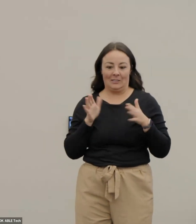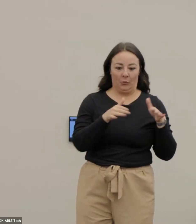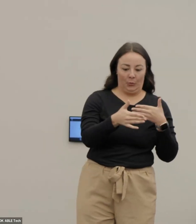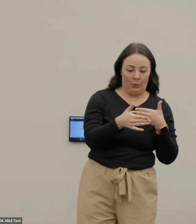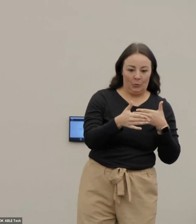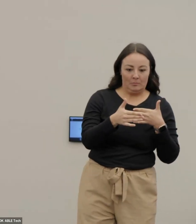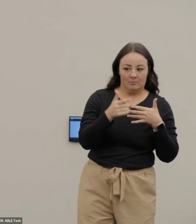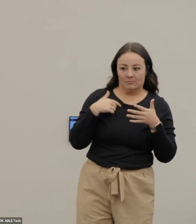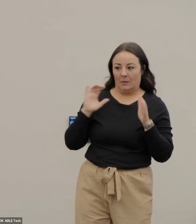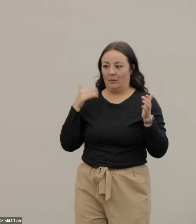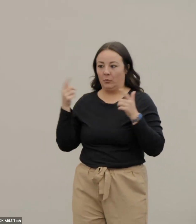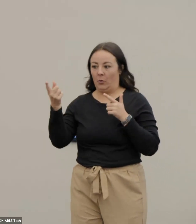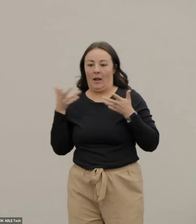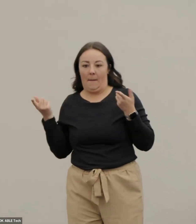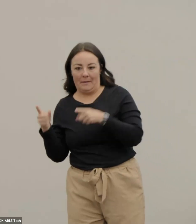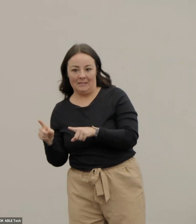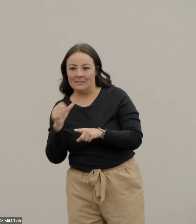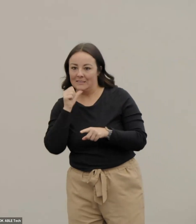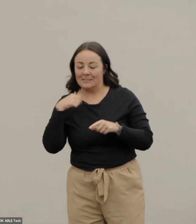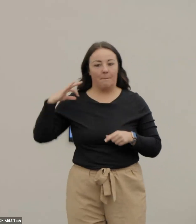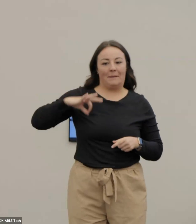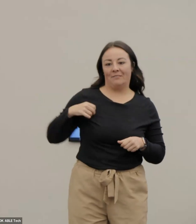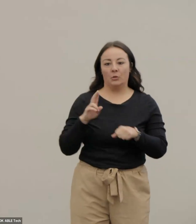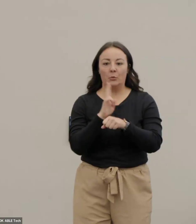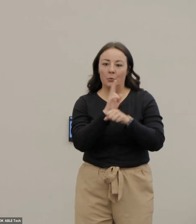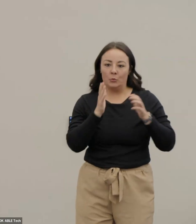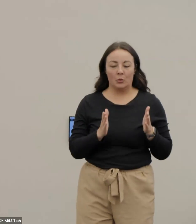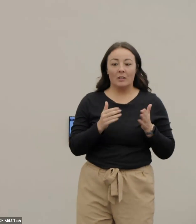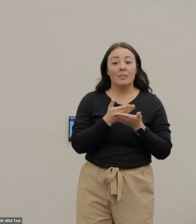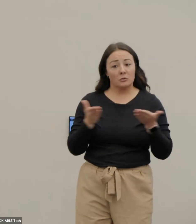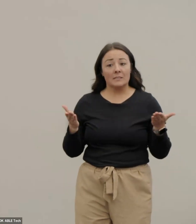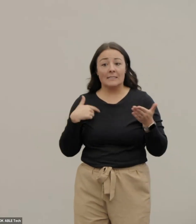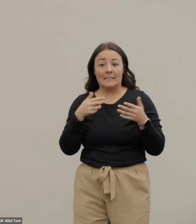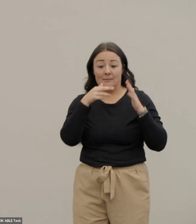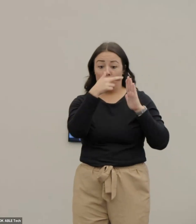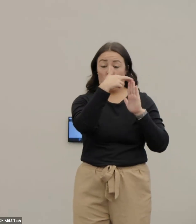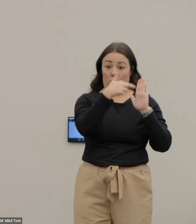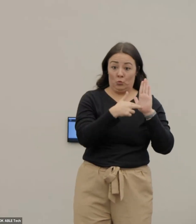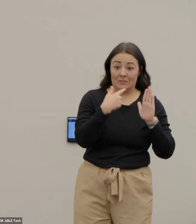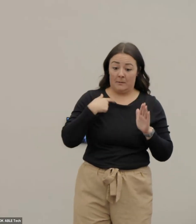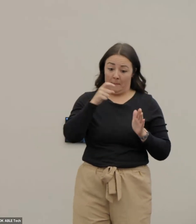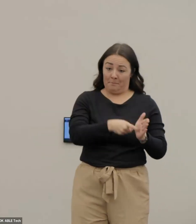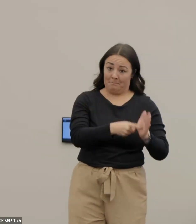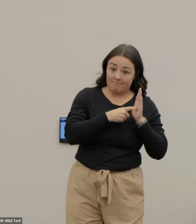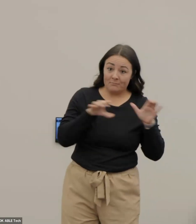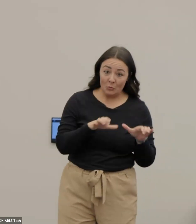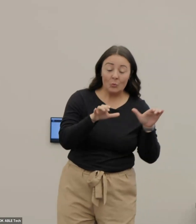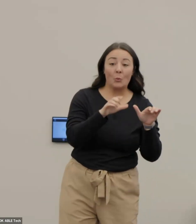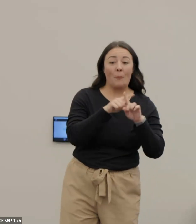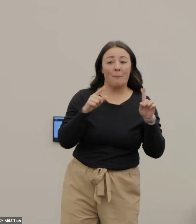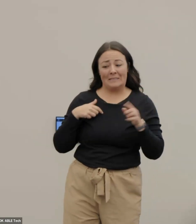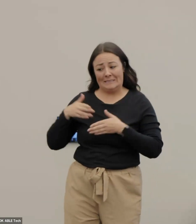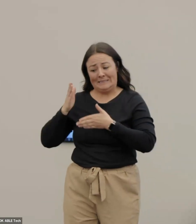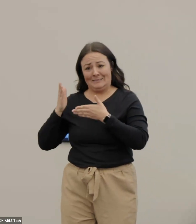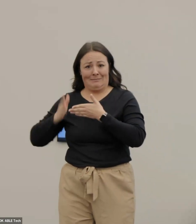beans benefit to the end user. There's things that the standards force me to do. At the end of the day, doesn't really